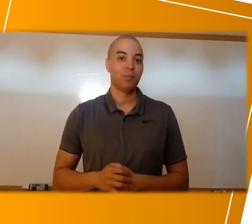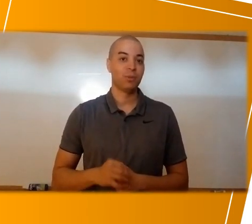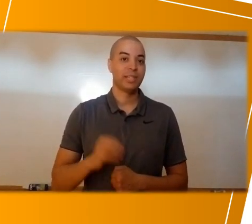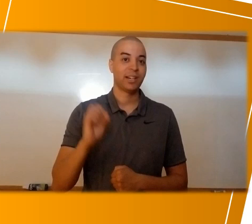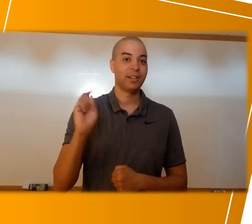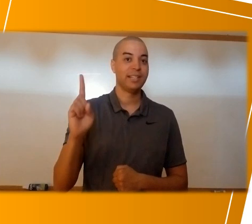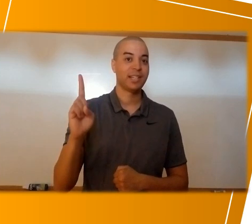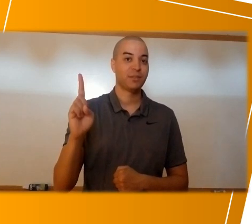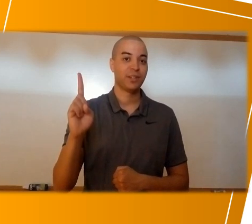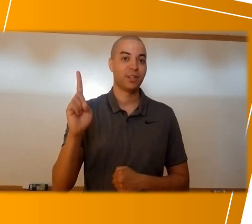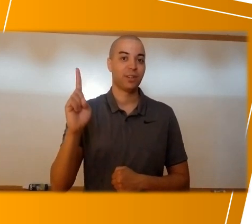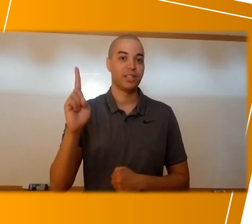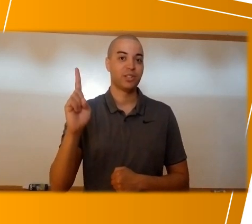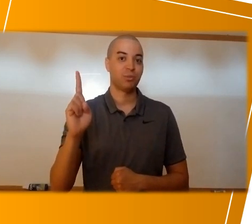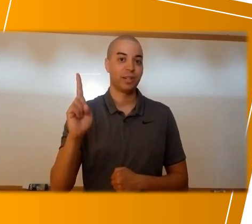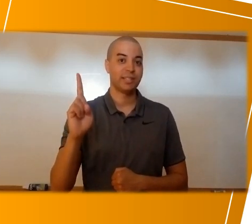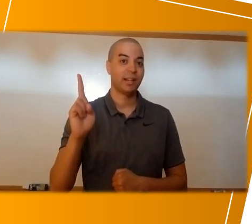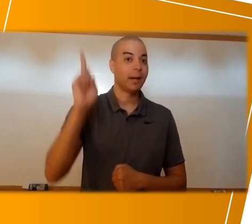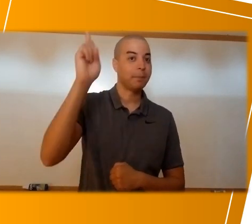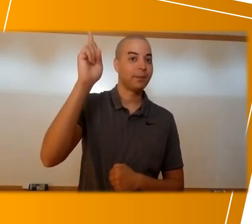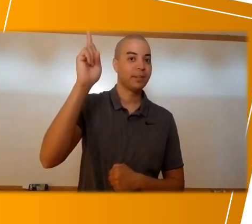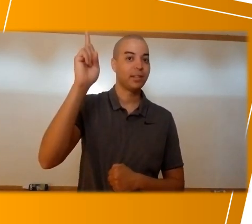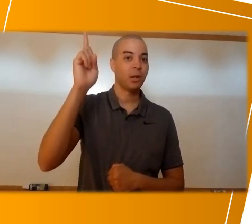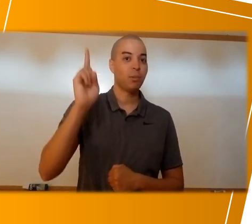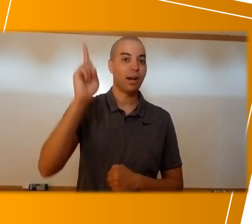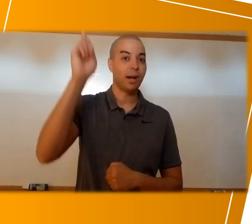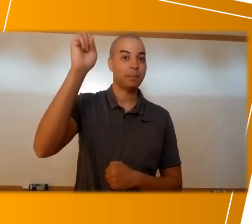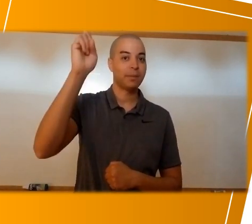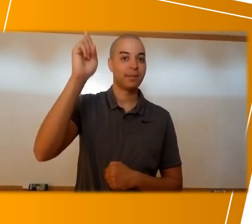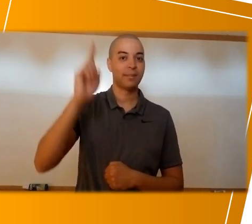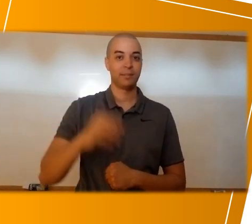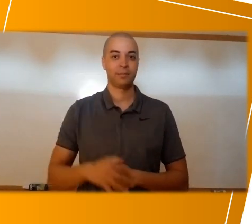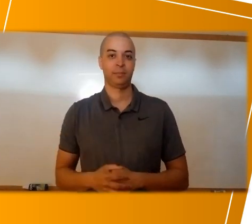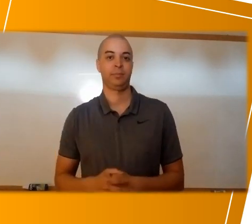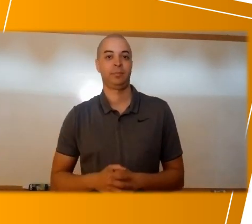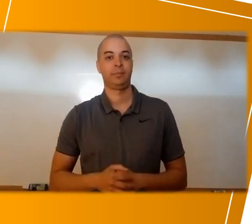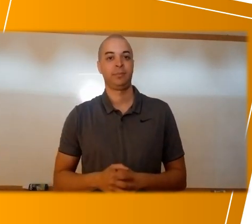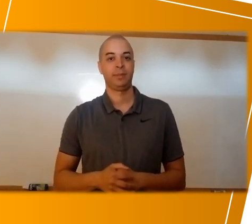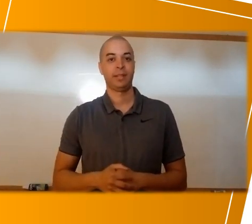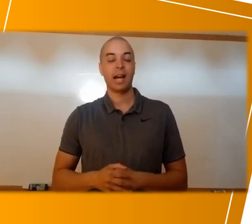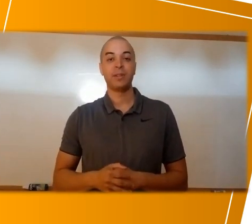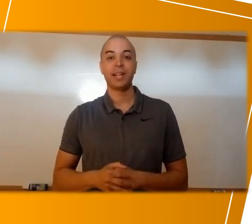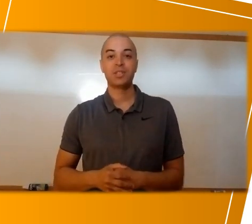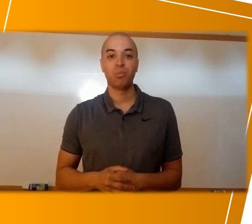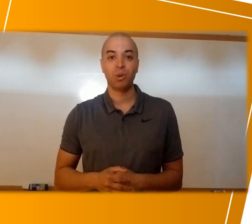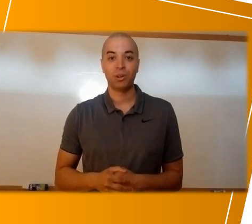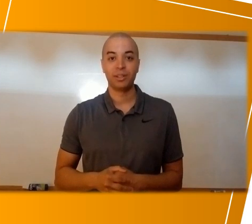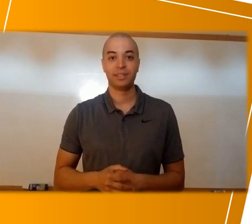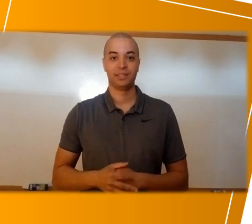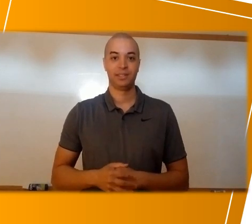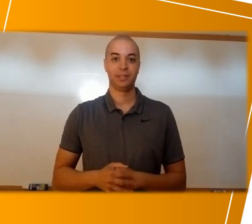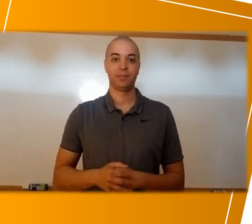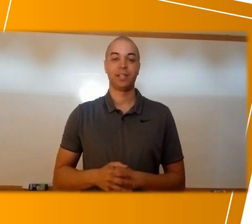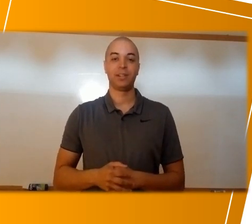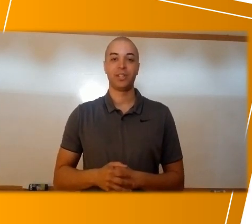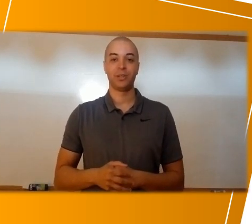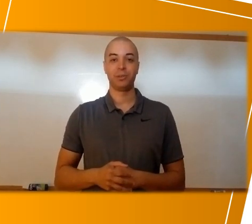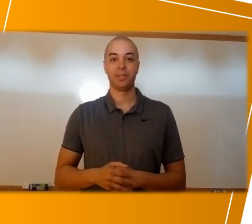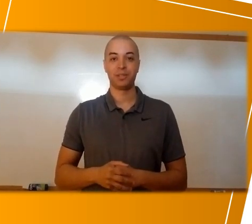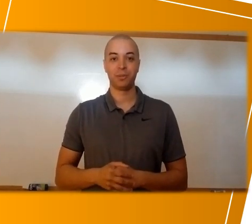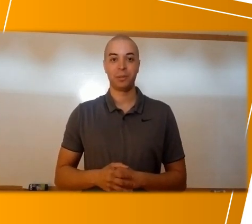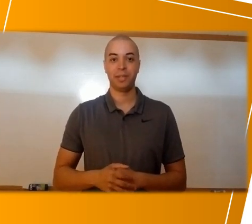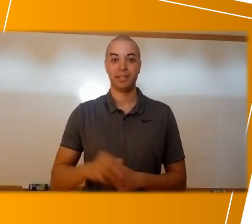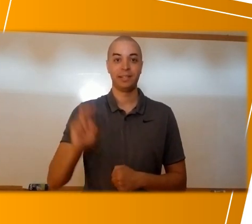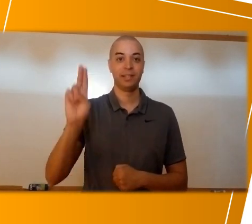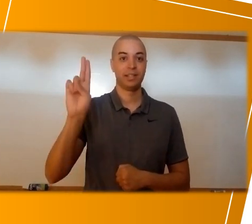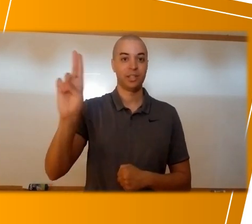up, we'll take our index finger and just raise it up. Go up. Our next word for letter U